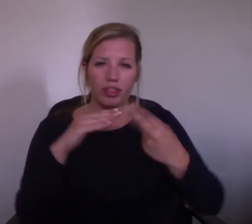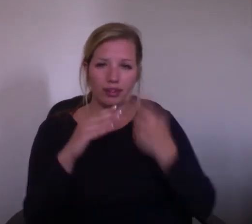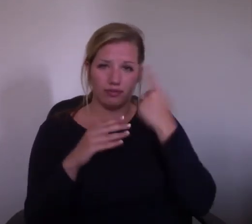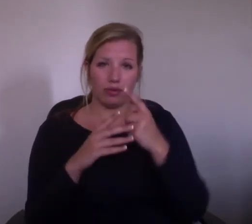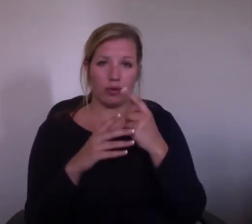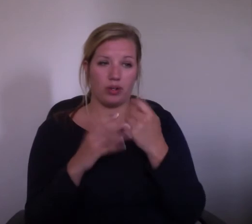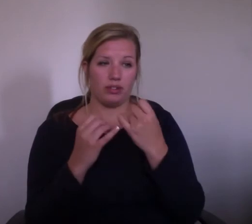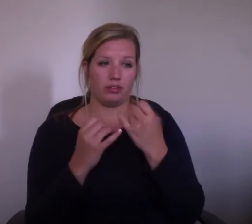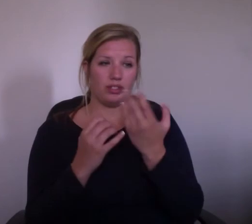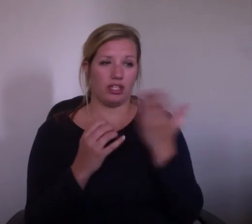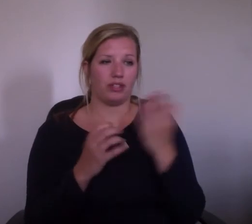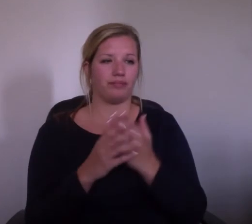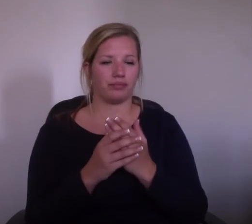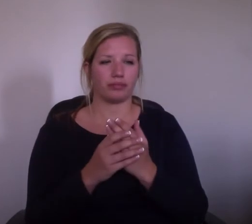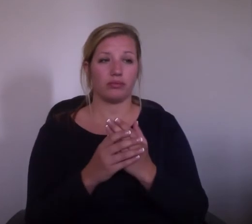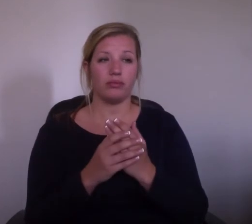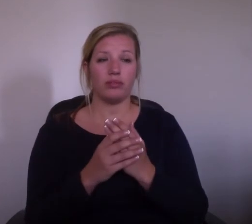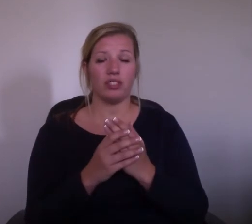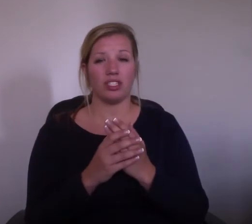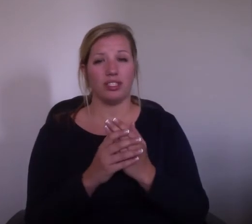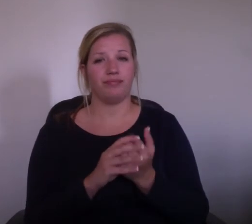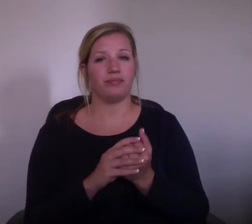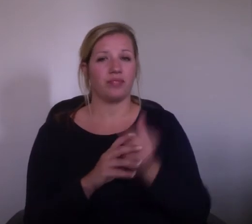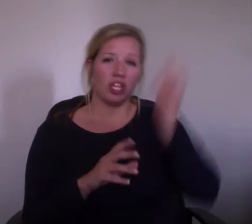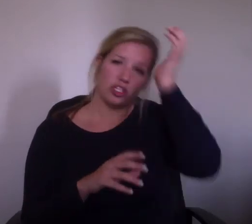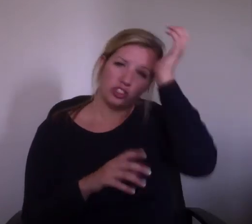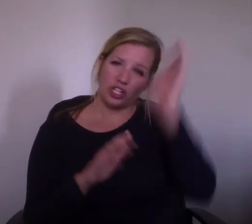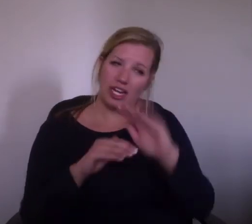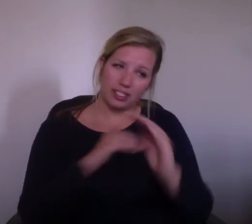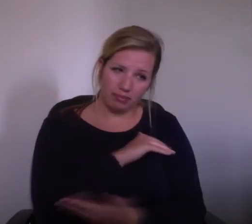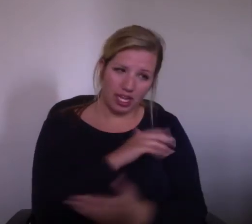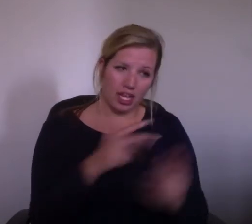Moist towelettes, garbage bags, and plastic ties for personal sanitation.